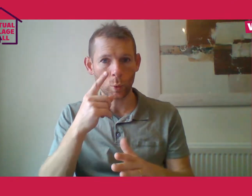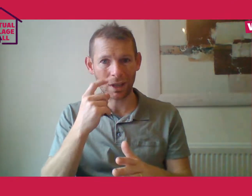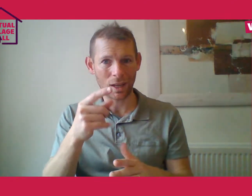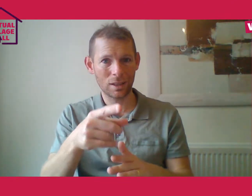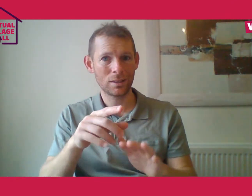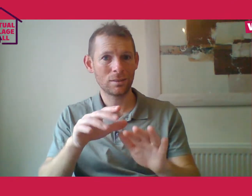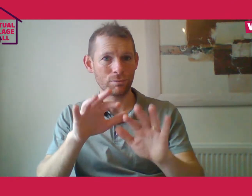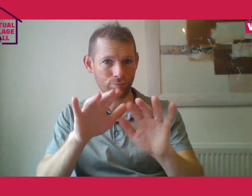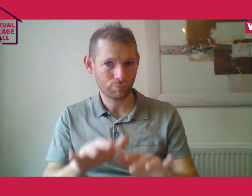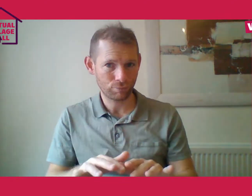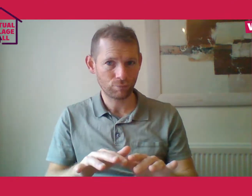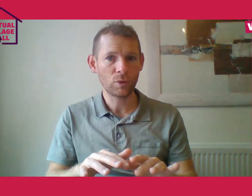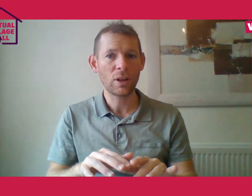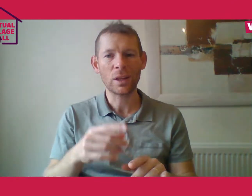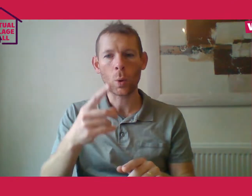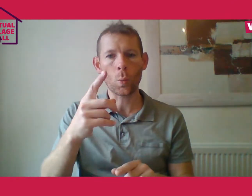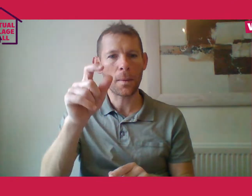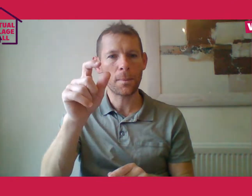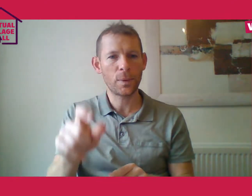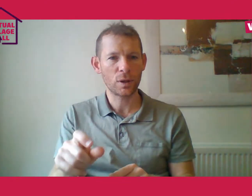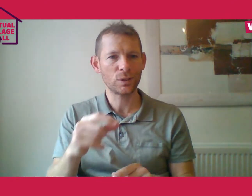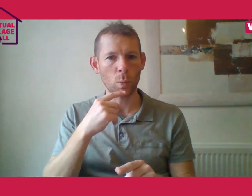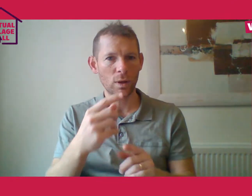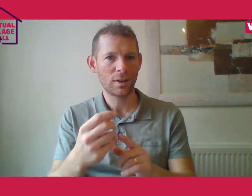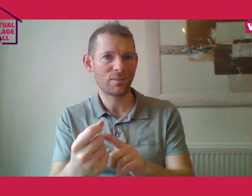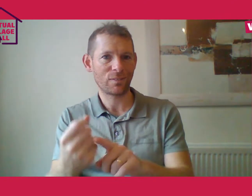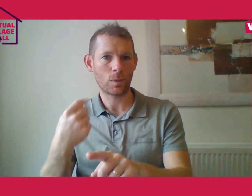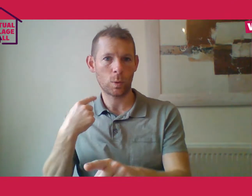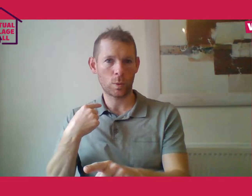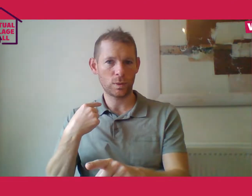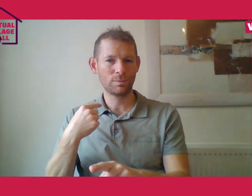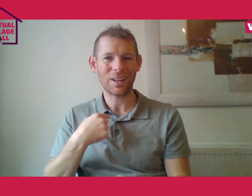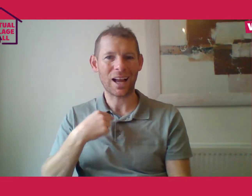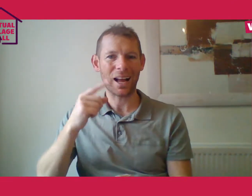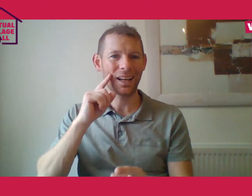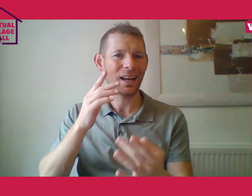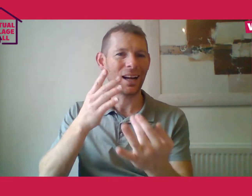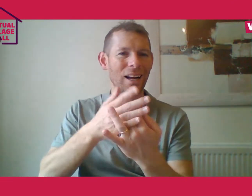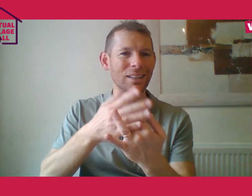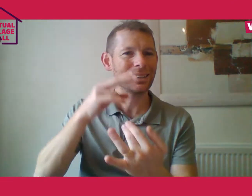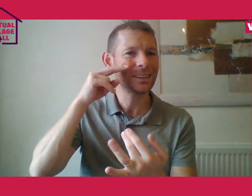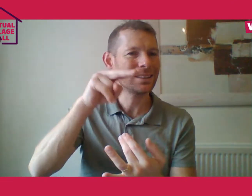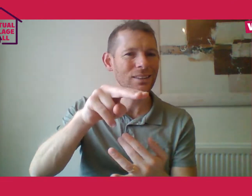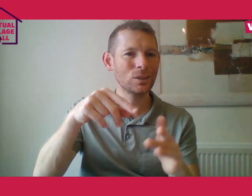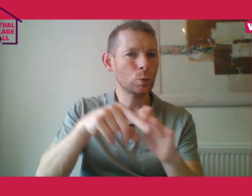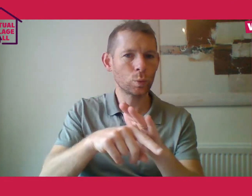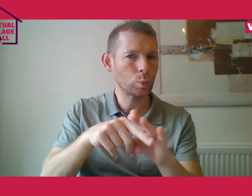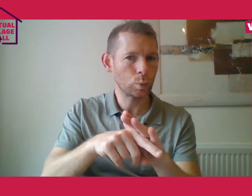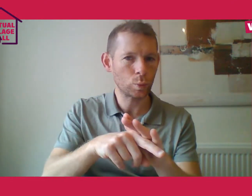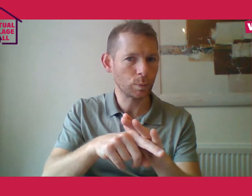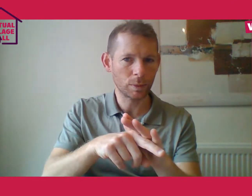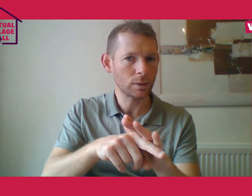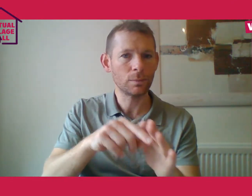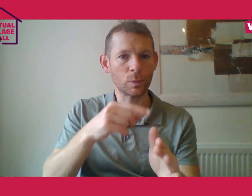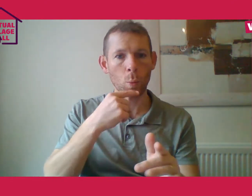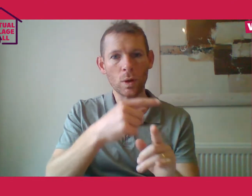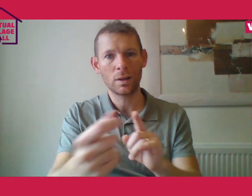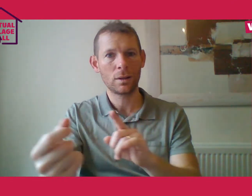Some people who are joining on YouTube, I think, can also make comments, but I can't really see those, but the coordinator